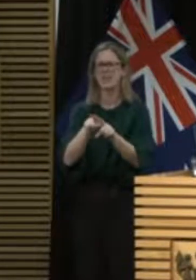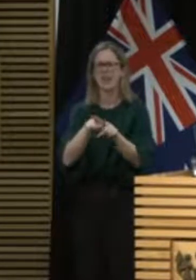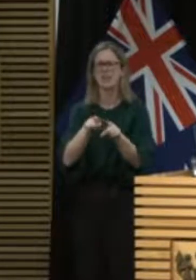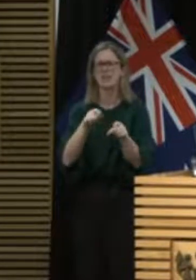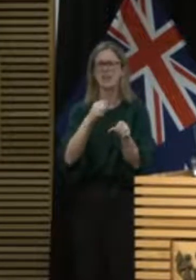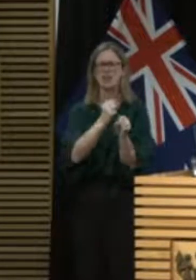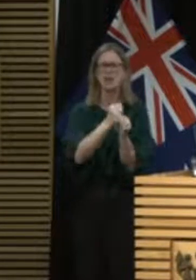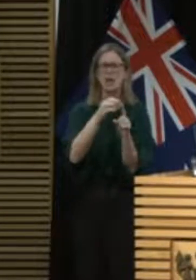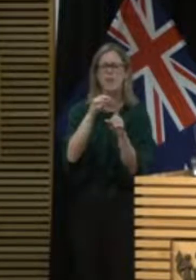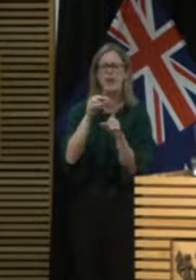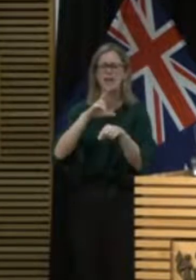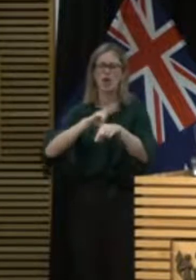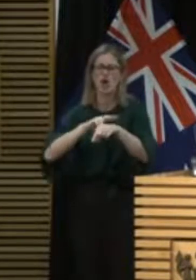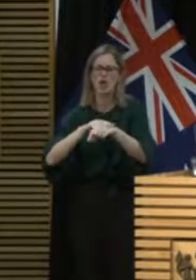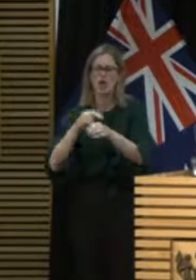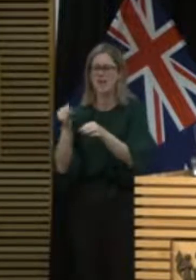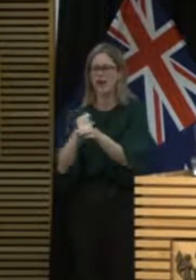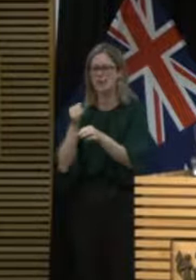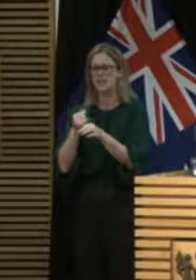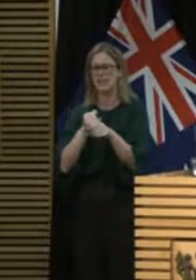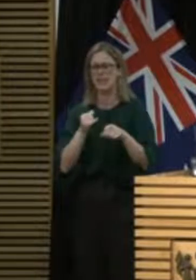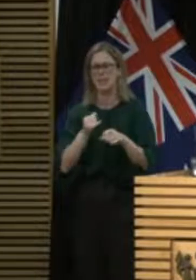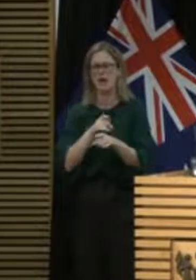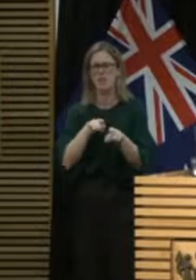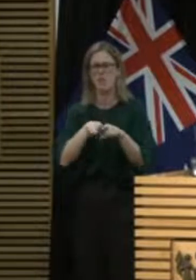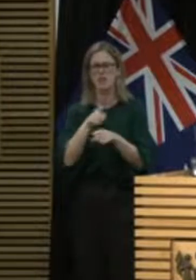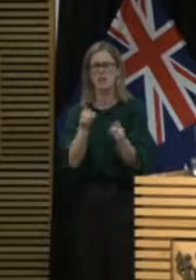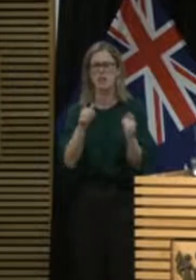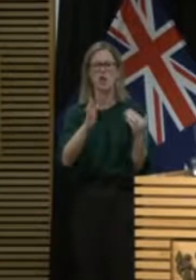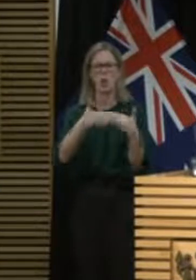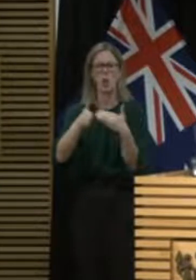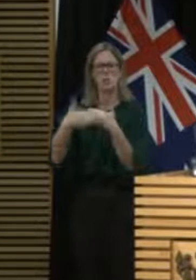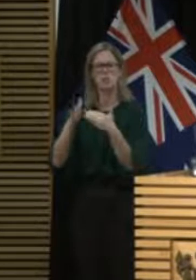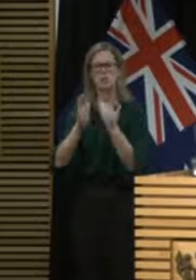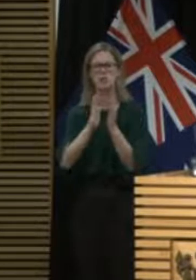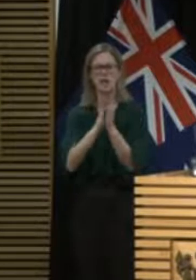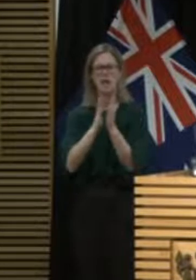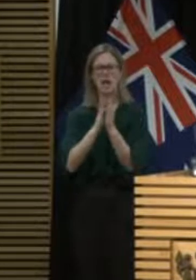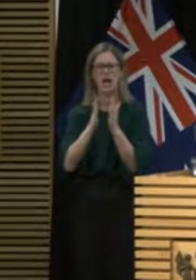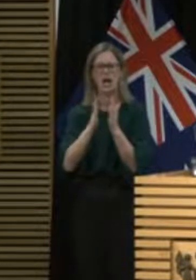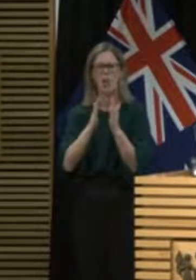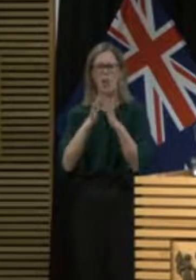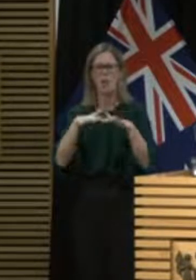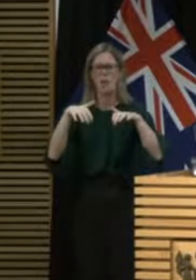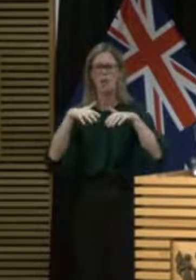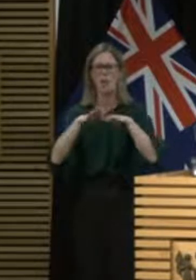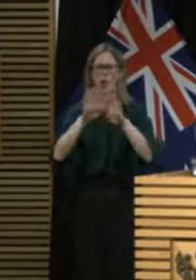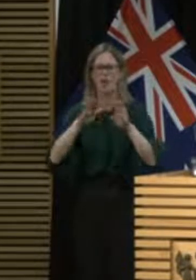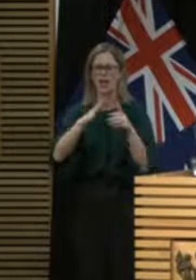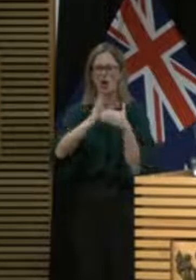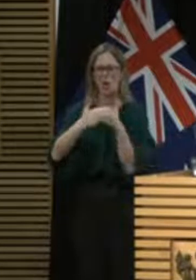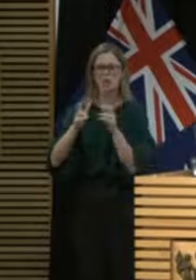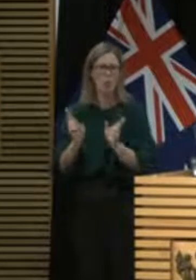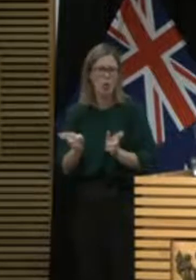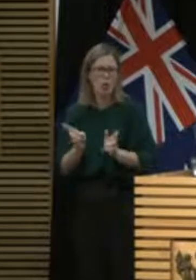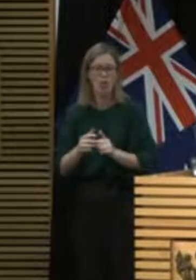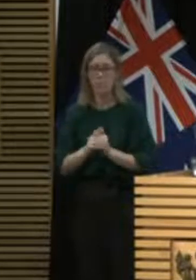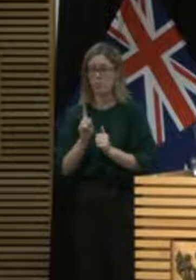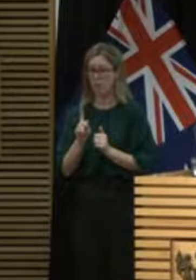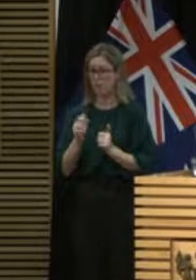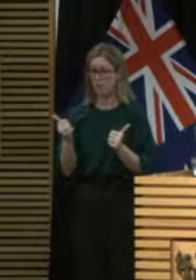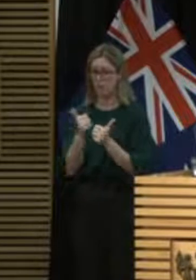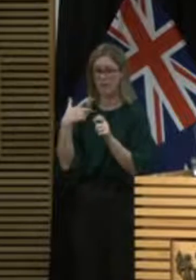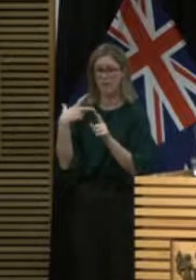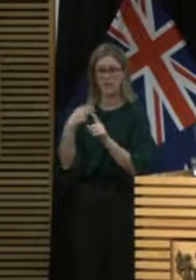and pharmacies and so on, and they're not, most of them are not open over the weekend, including, of course, on public holidays. There was still, vaccination was